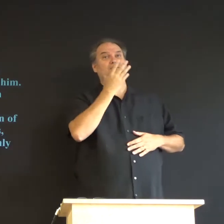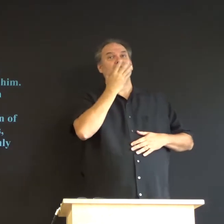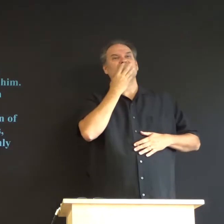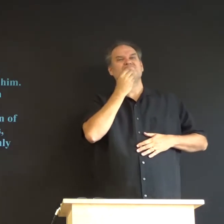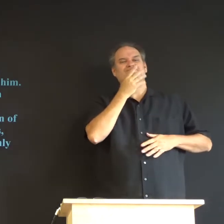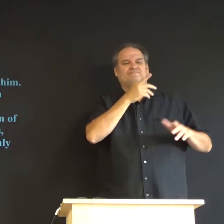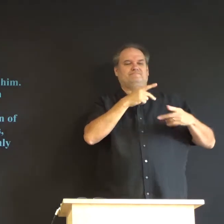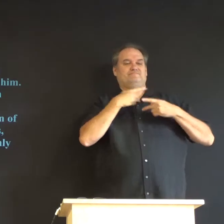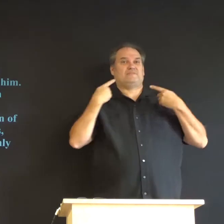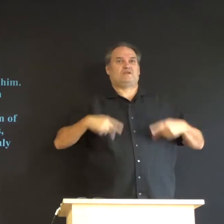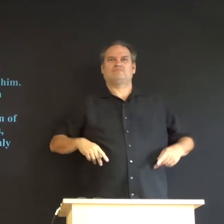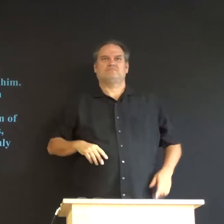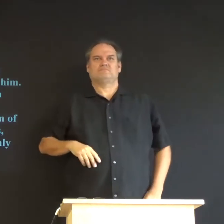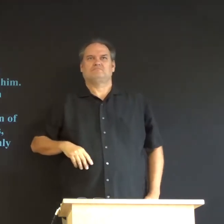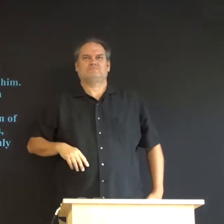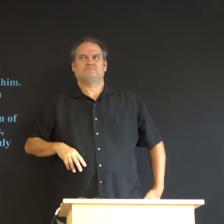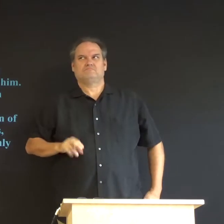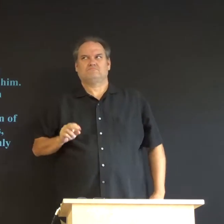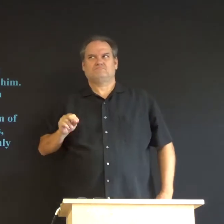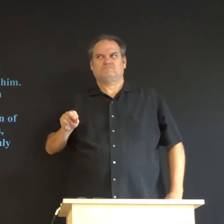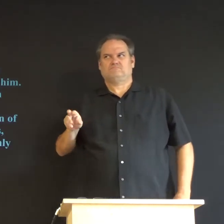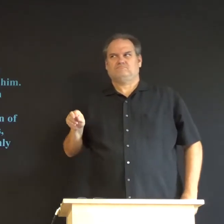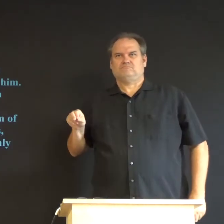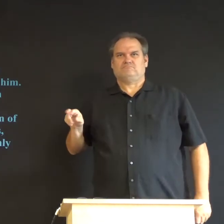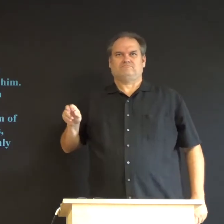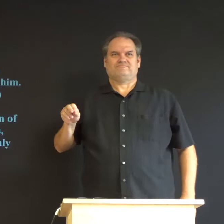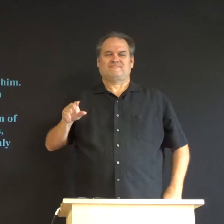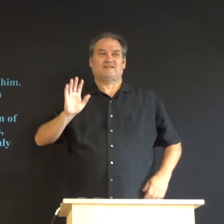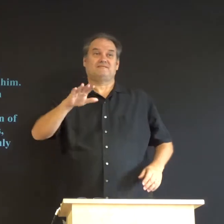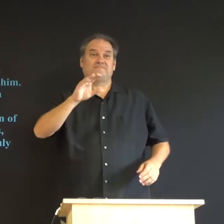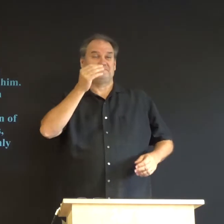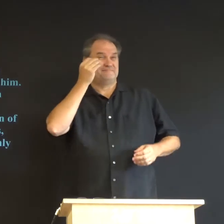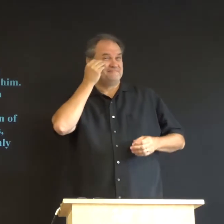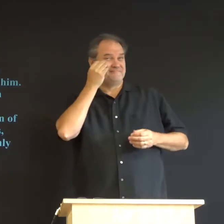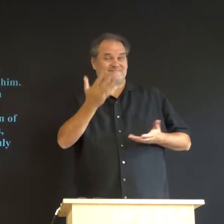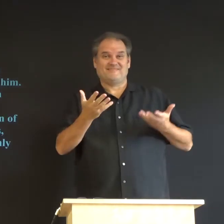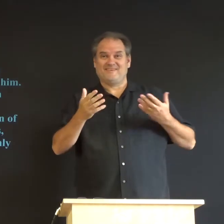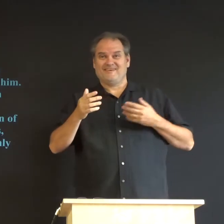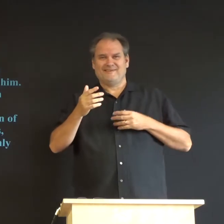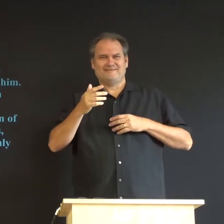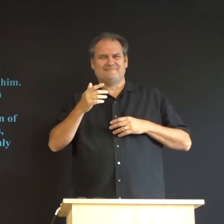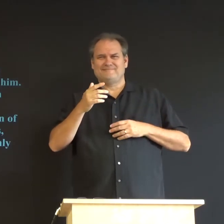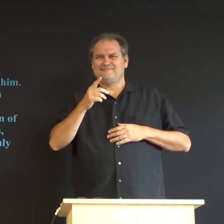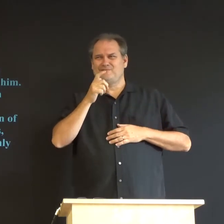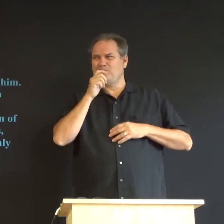crowd began to wonder, is he the son of David? But the Pharisees, of course, wanted to deny it.